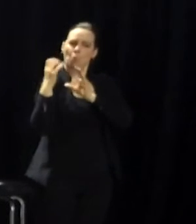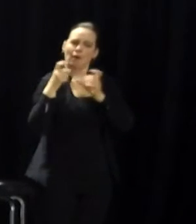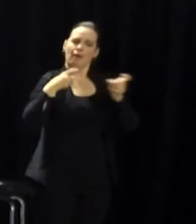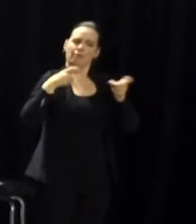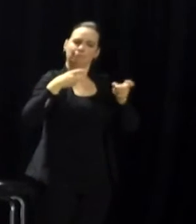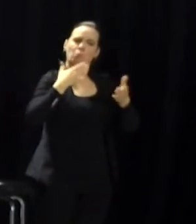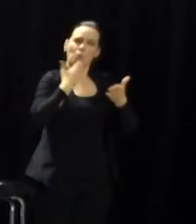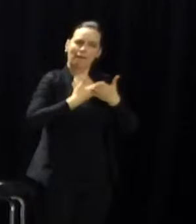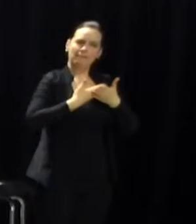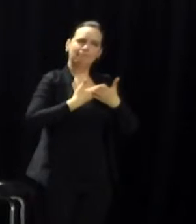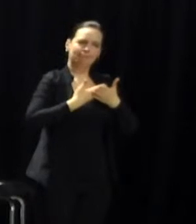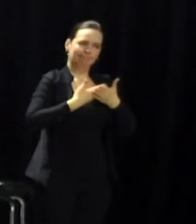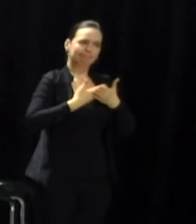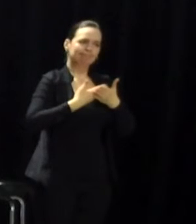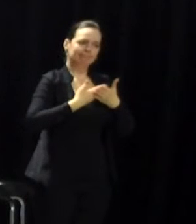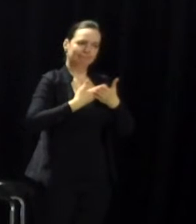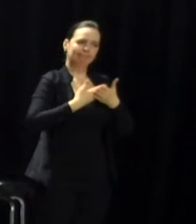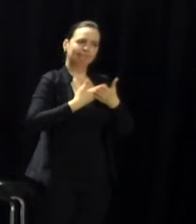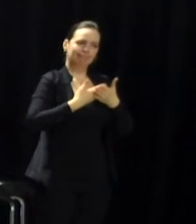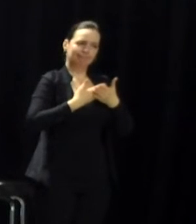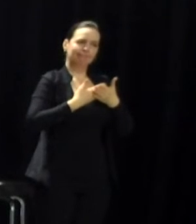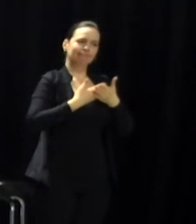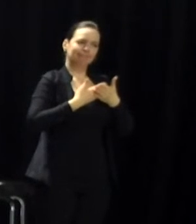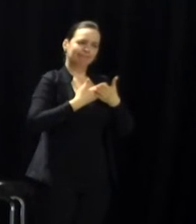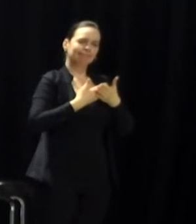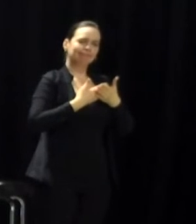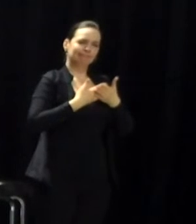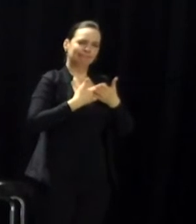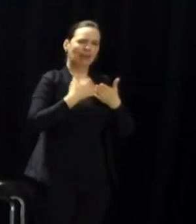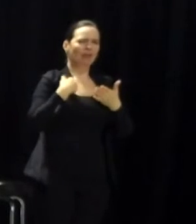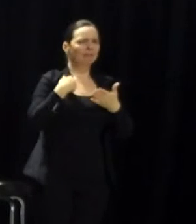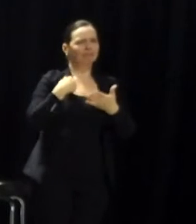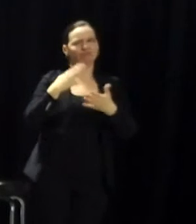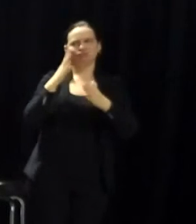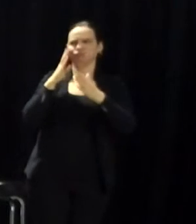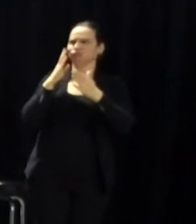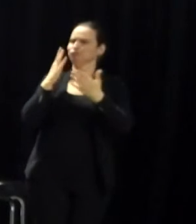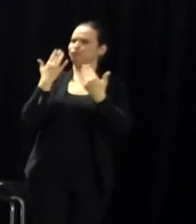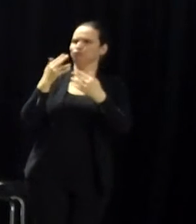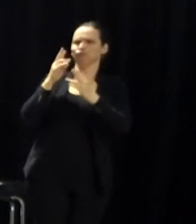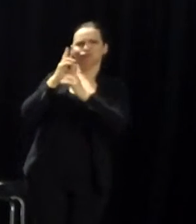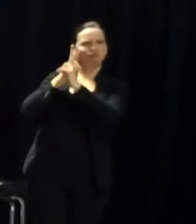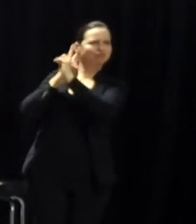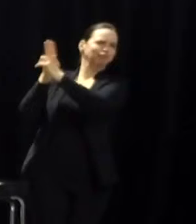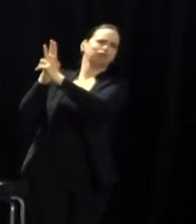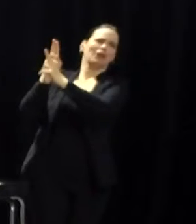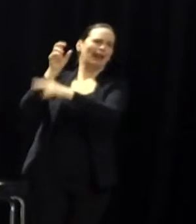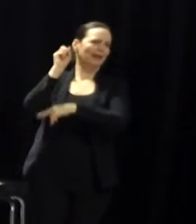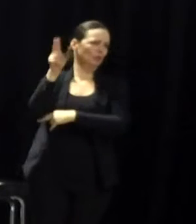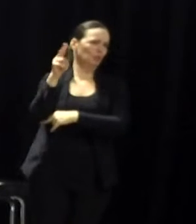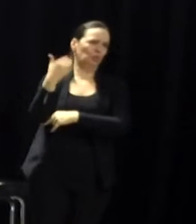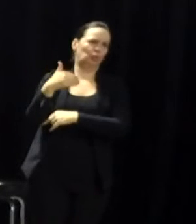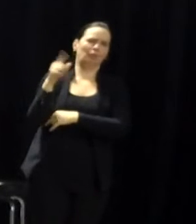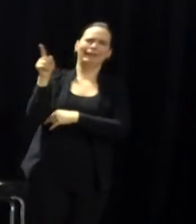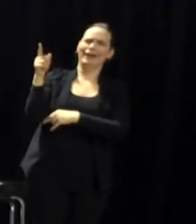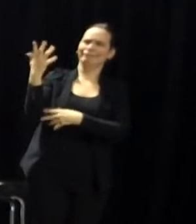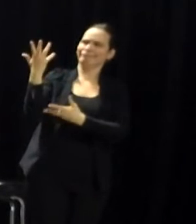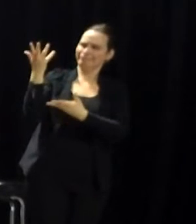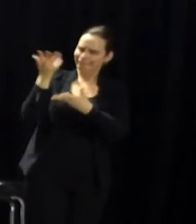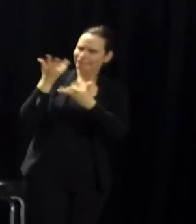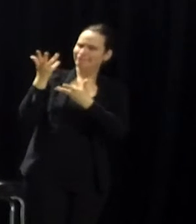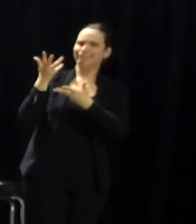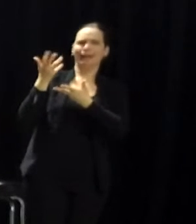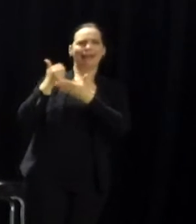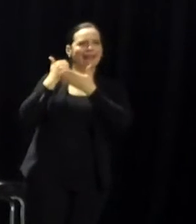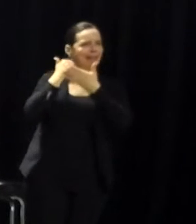They're key partners in this, and they'll continue to be key partners moving forward. At some point down the road, we'll be talking about vaccinations